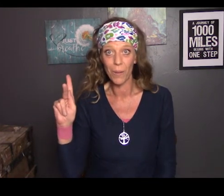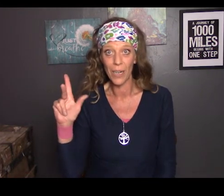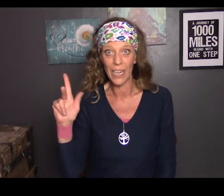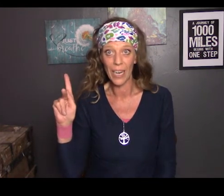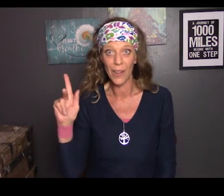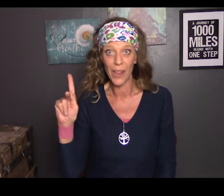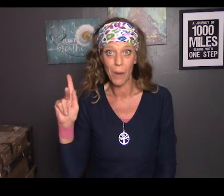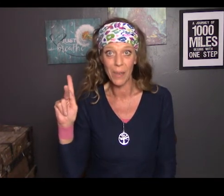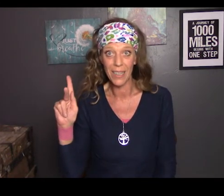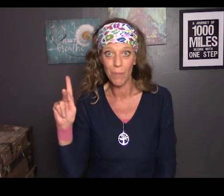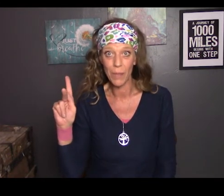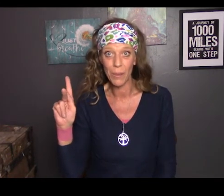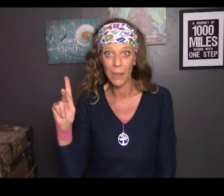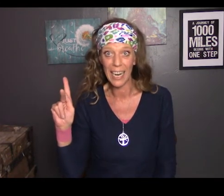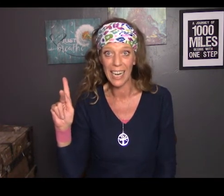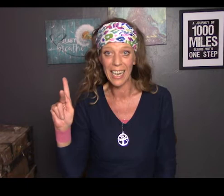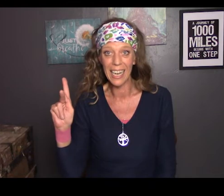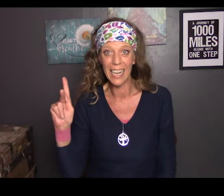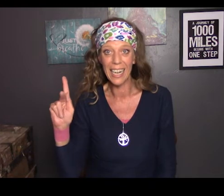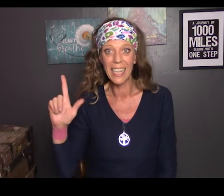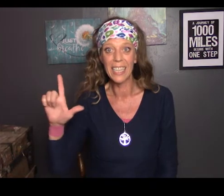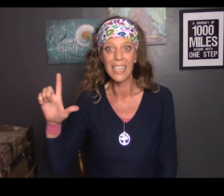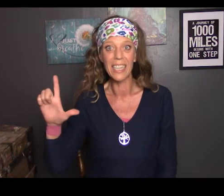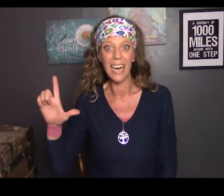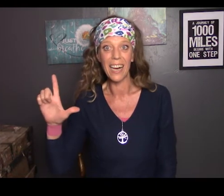and your thumb is in between. L,